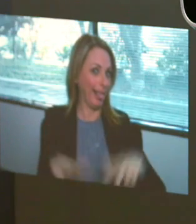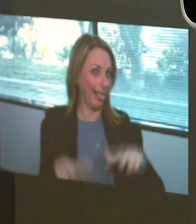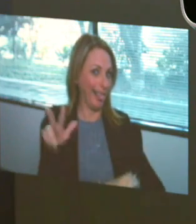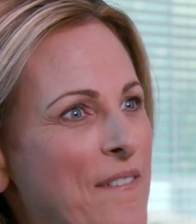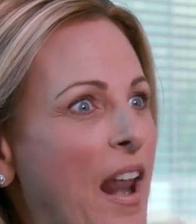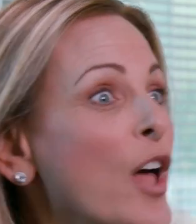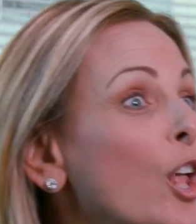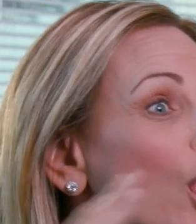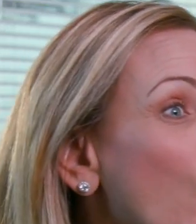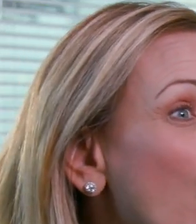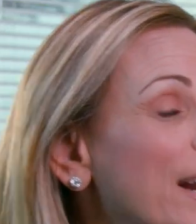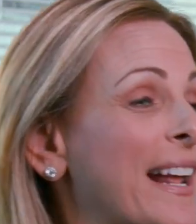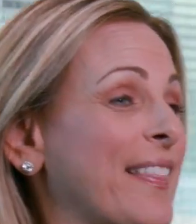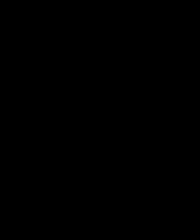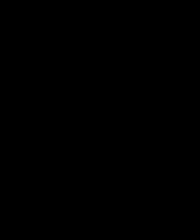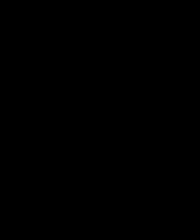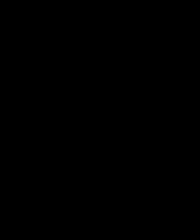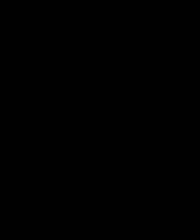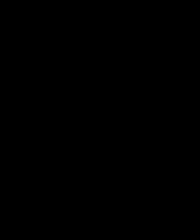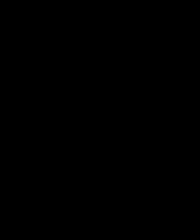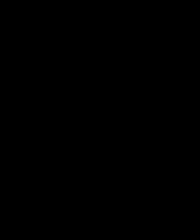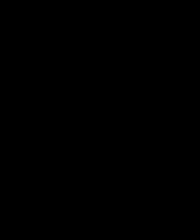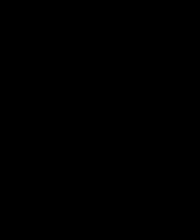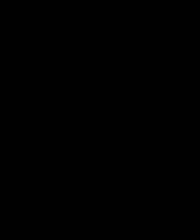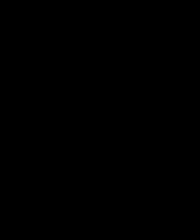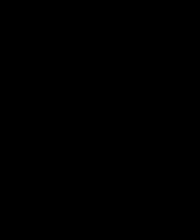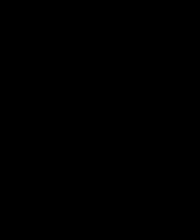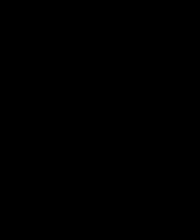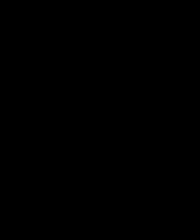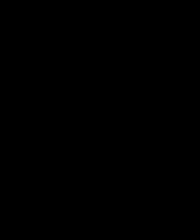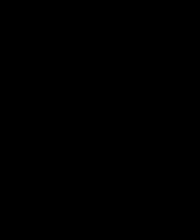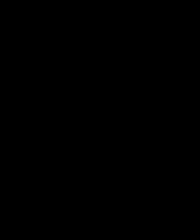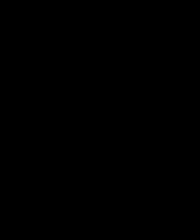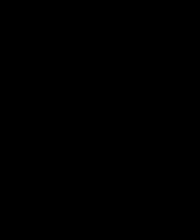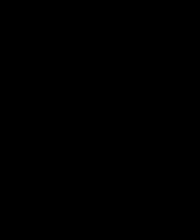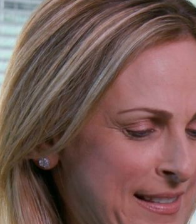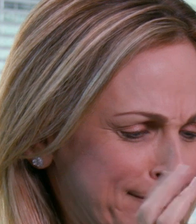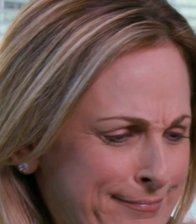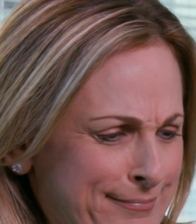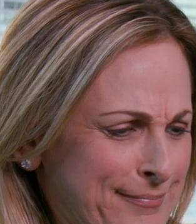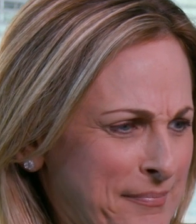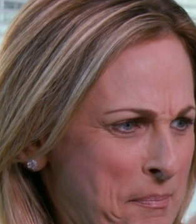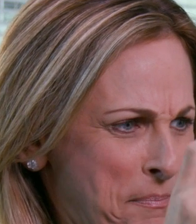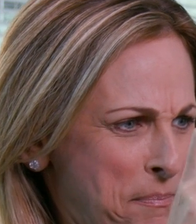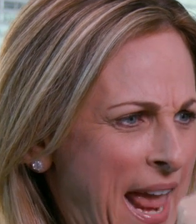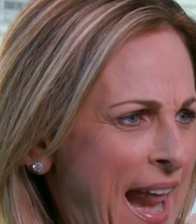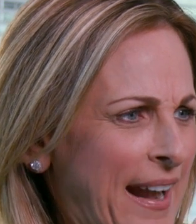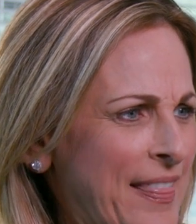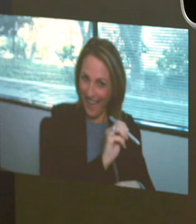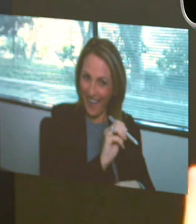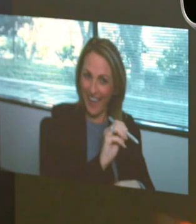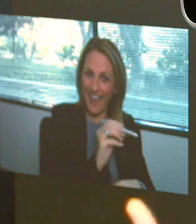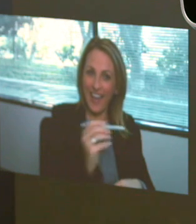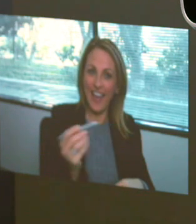Congratulations. Marlee signs, I have a lot to learn. On-screen reads, We're here to help as much as you need. Marlee signs, What is this